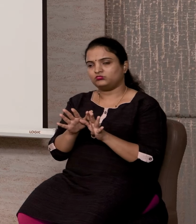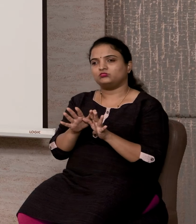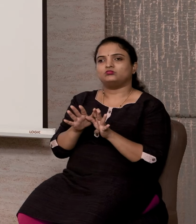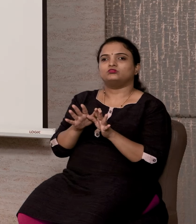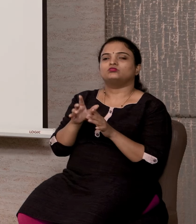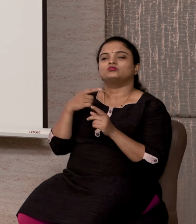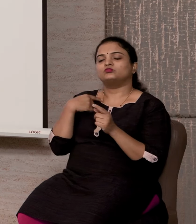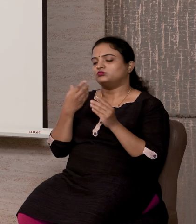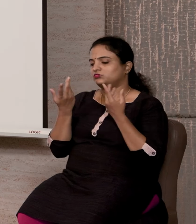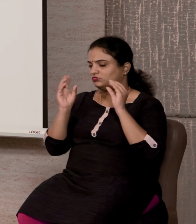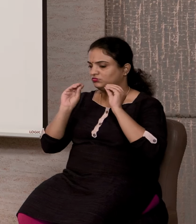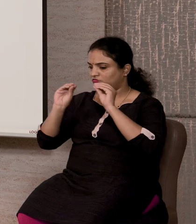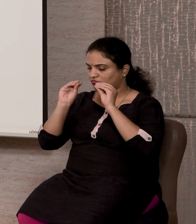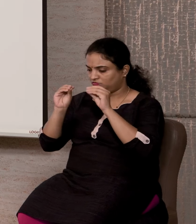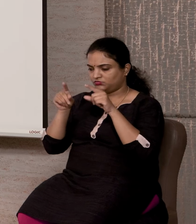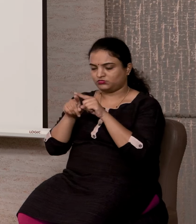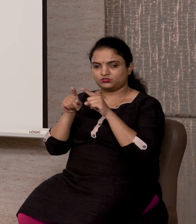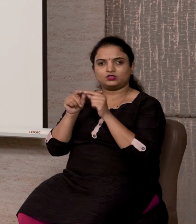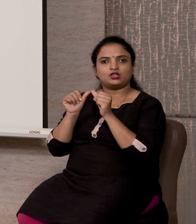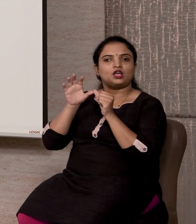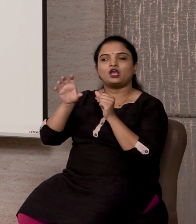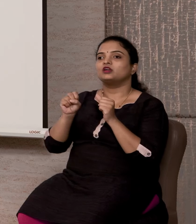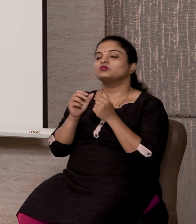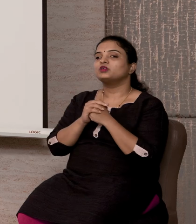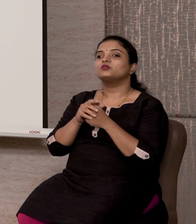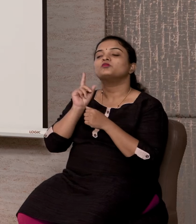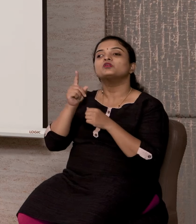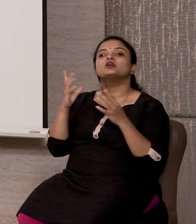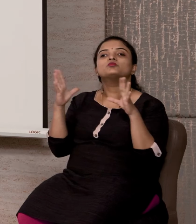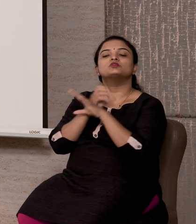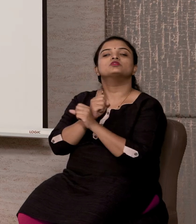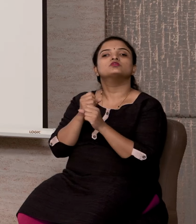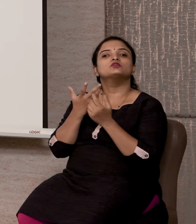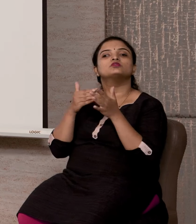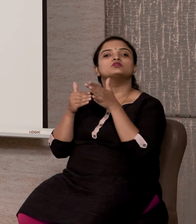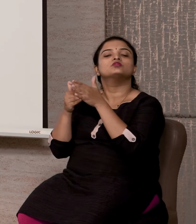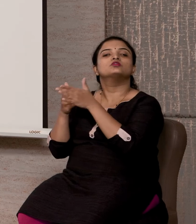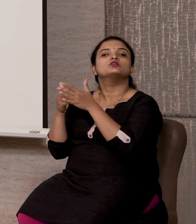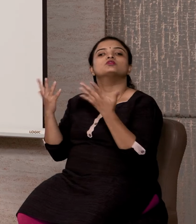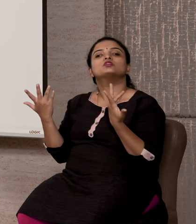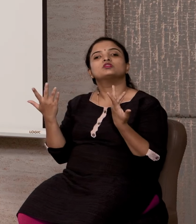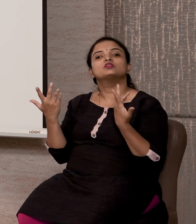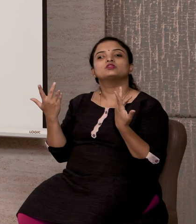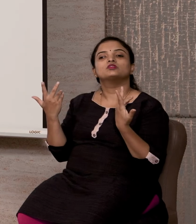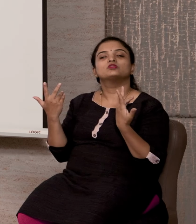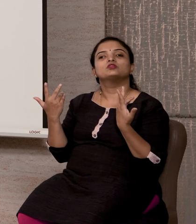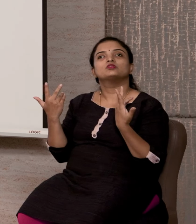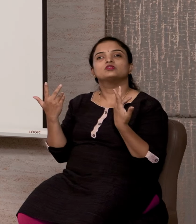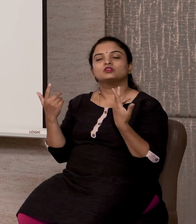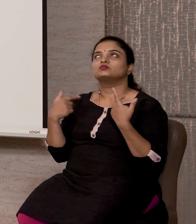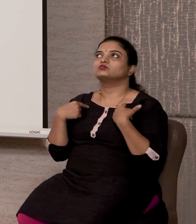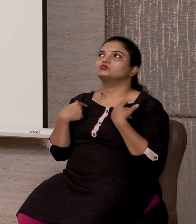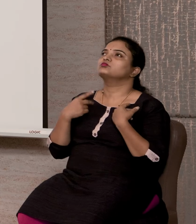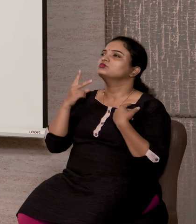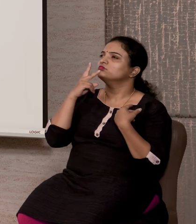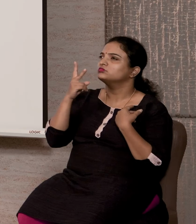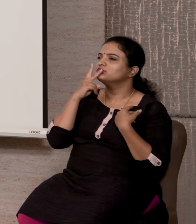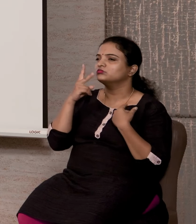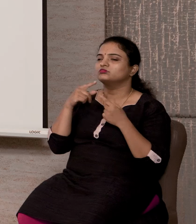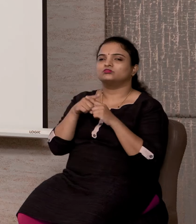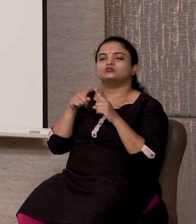about what to teach in accessibility. But then what is the missing gap, right? So why are we not doing it? So we started looking at the